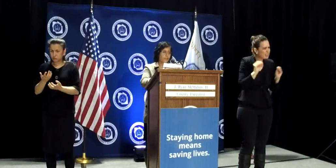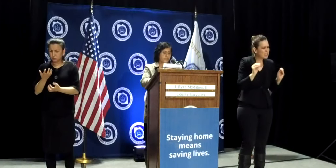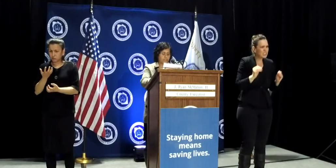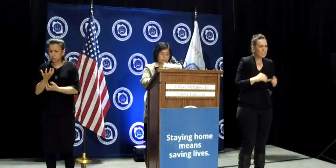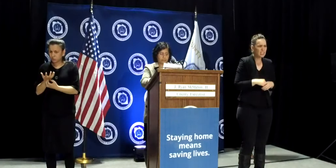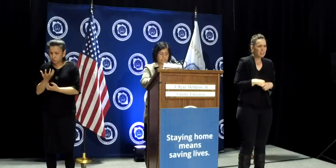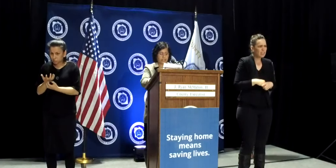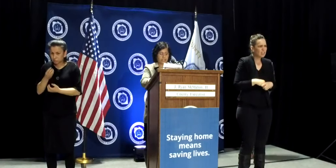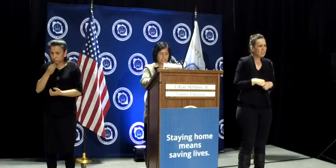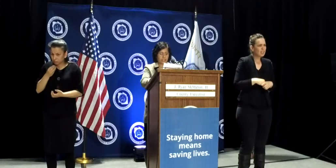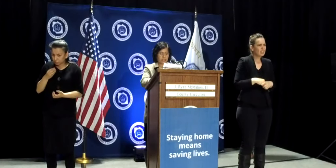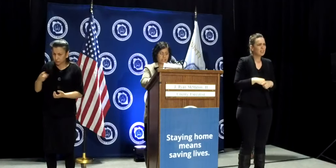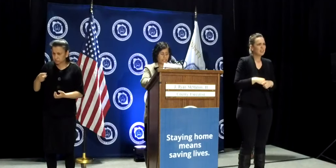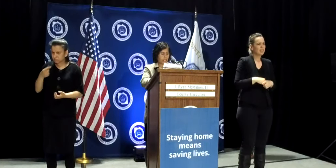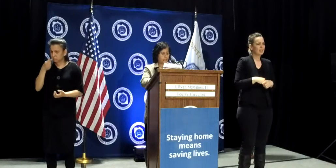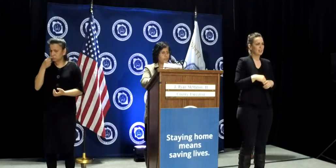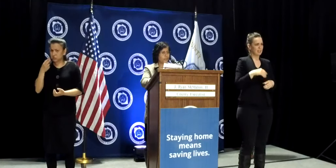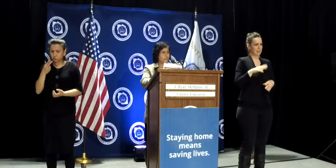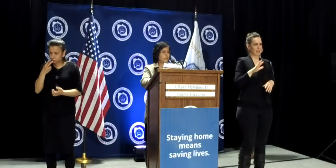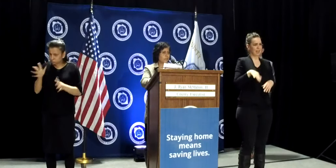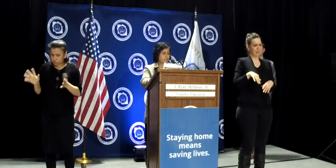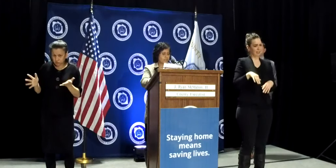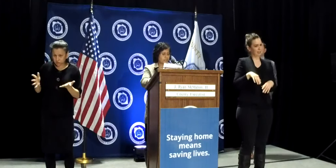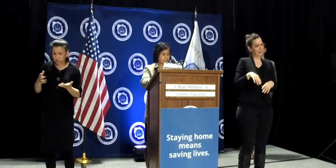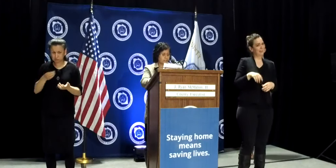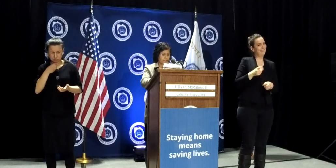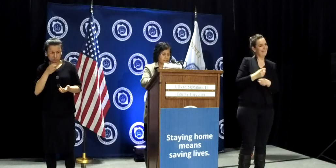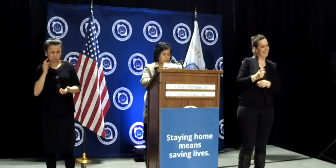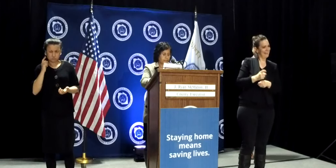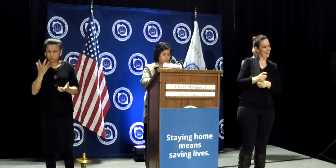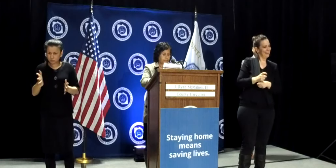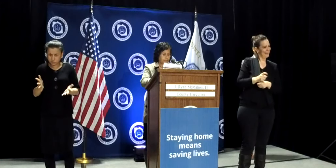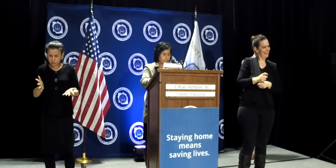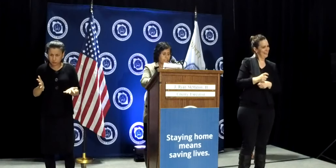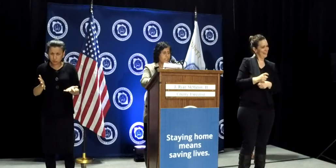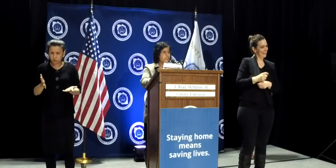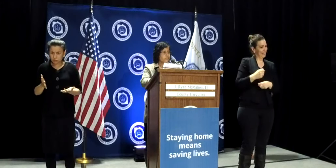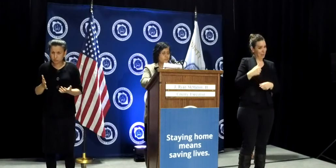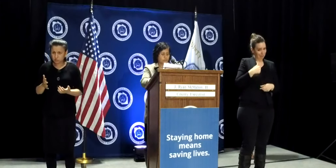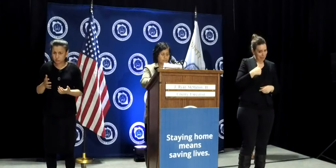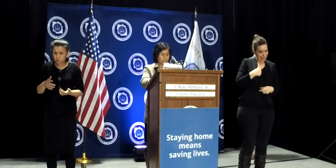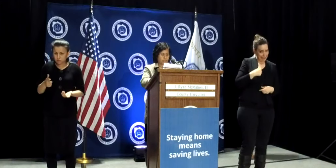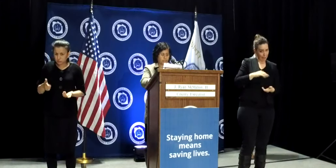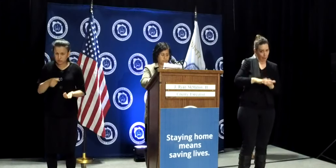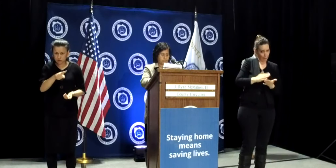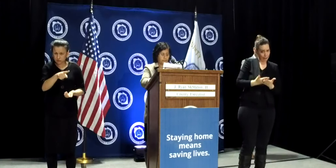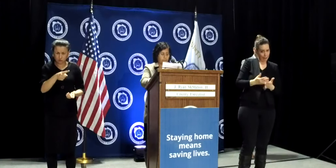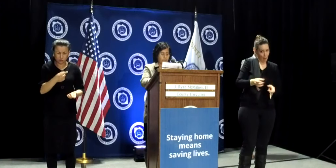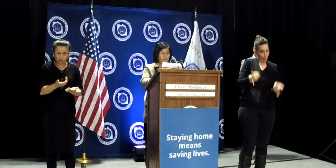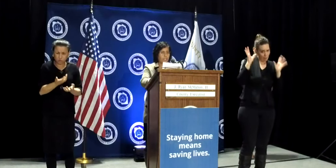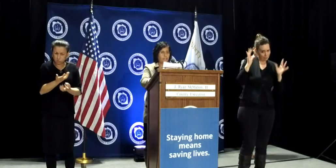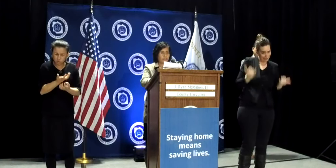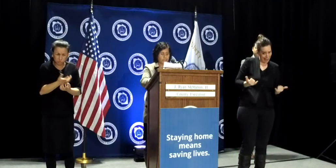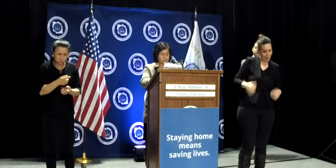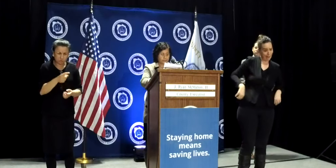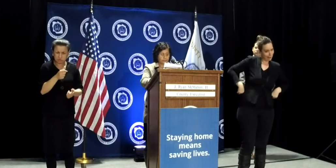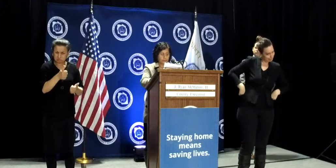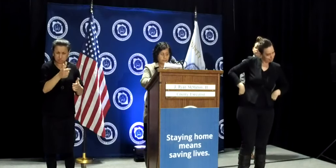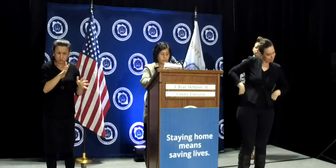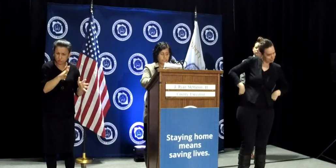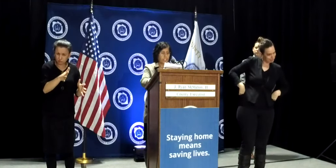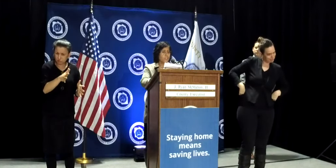He jokes and says, "Honey, have you lost your cooking skills?" They continue to struggle through the